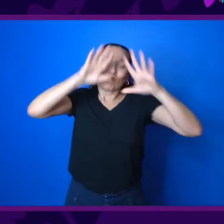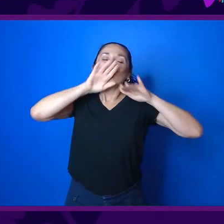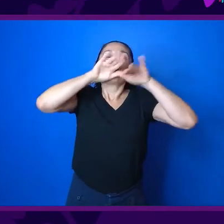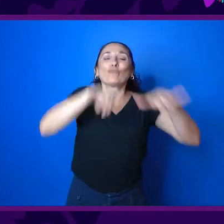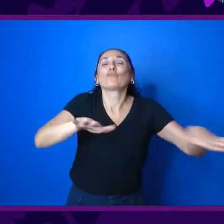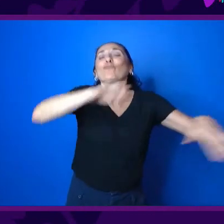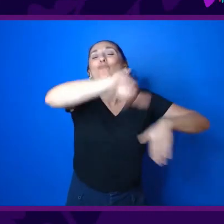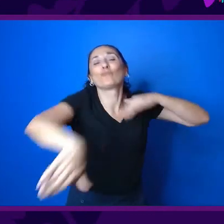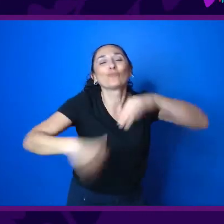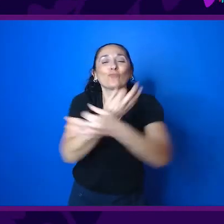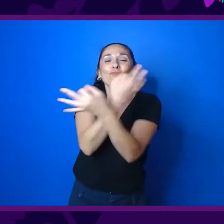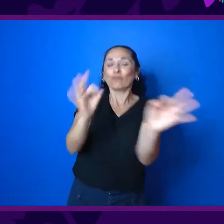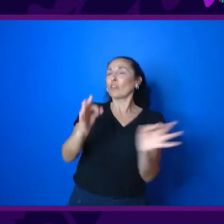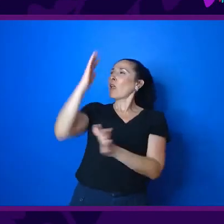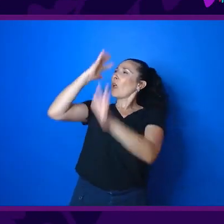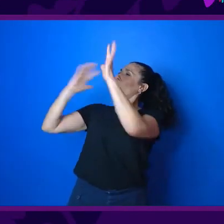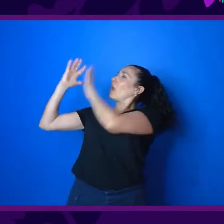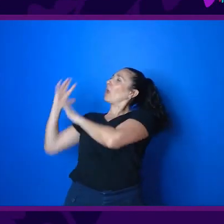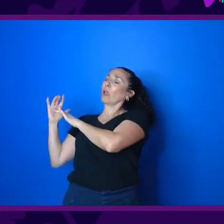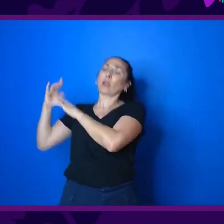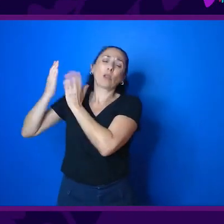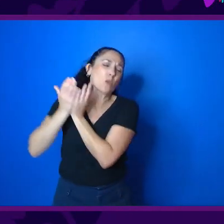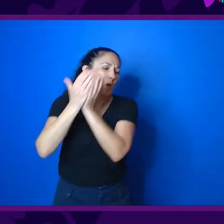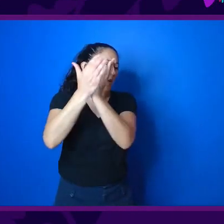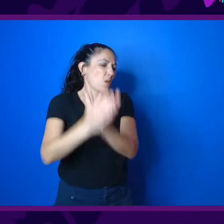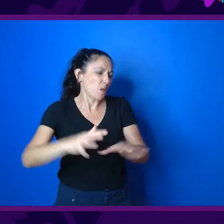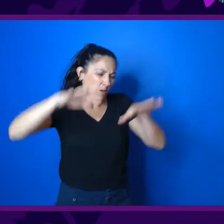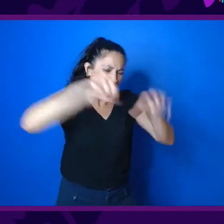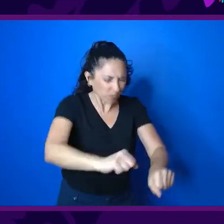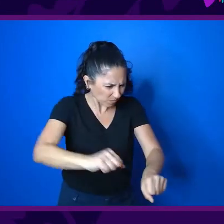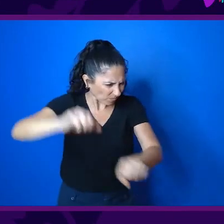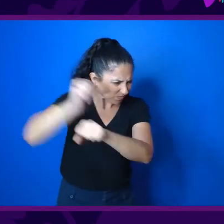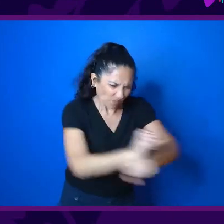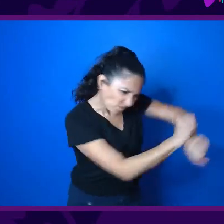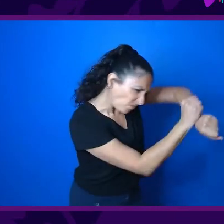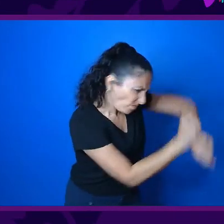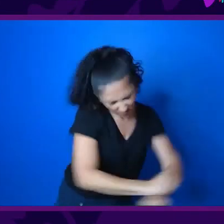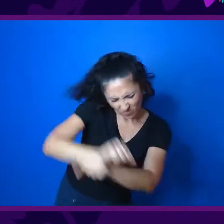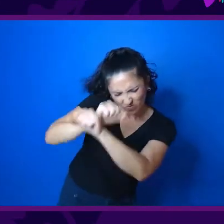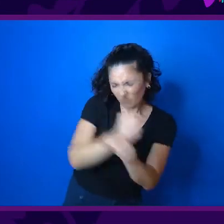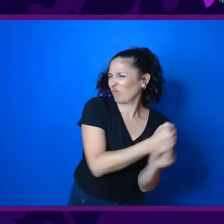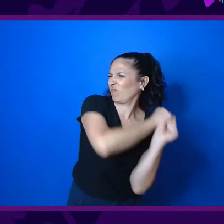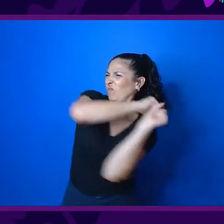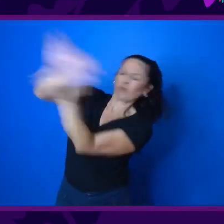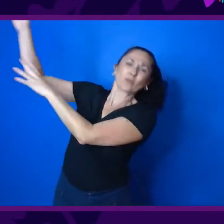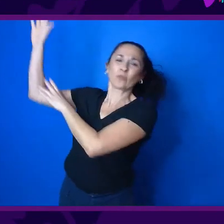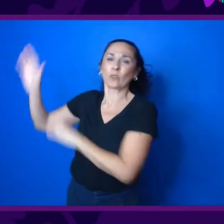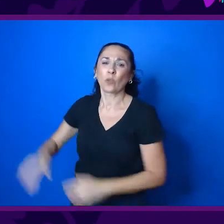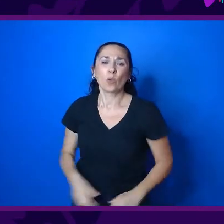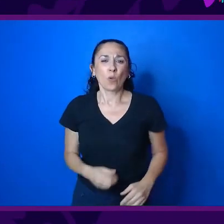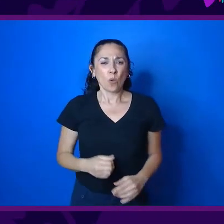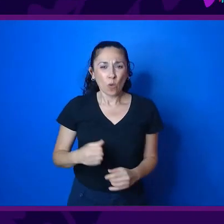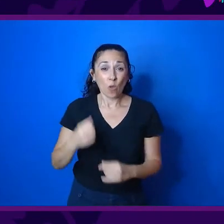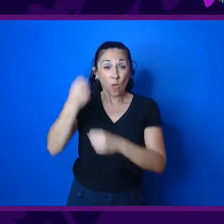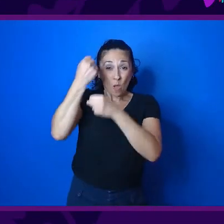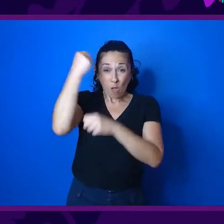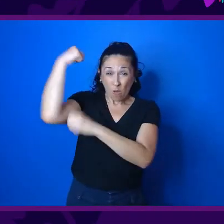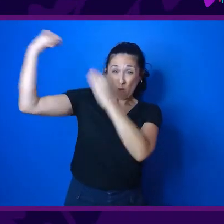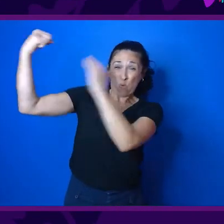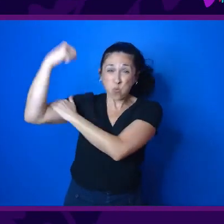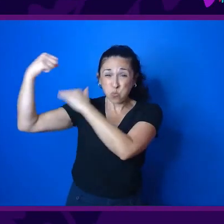sea. Wondering who's who sailed and settled. Prevail with metal while facing adversity. La fuerza